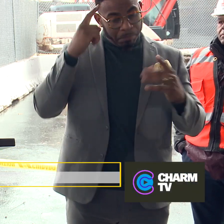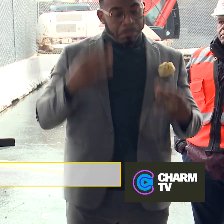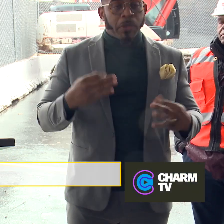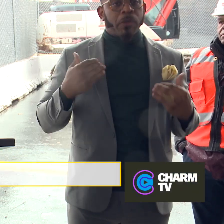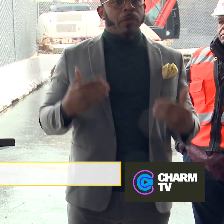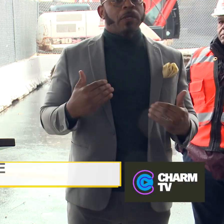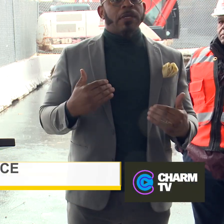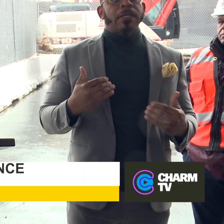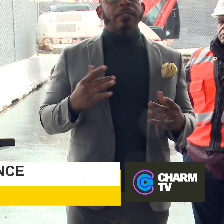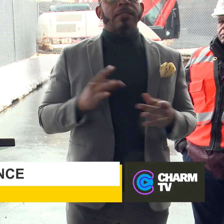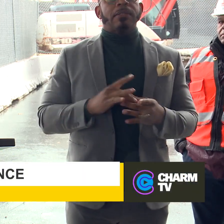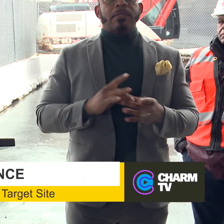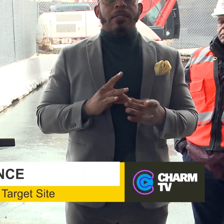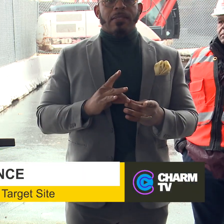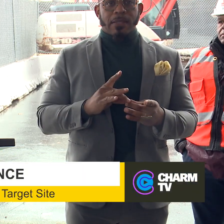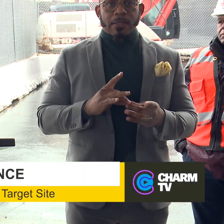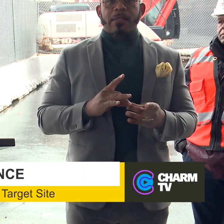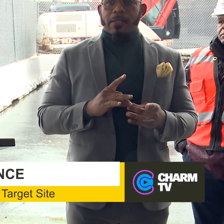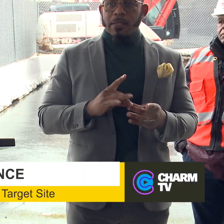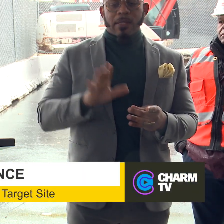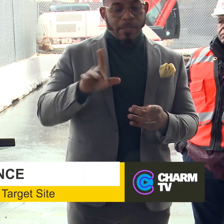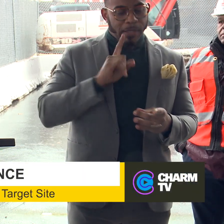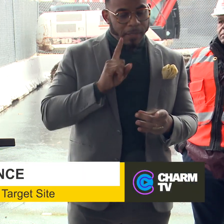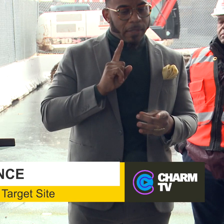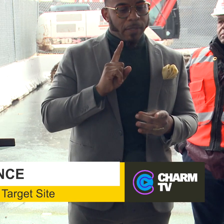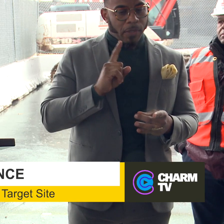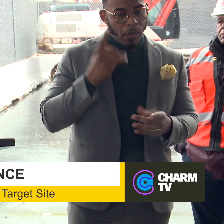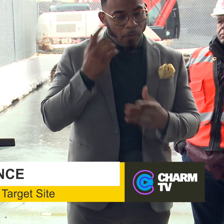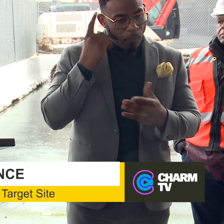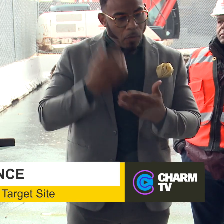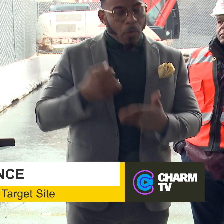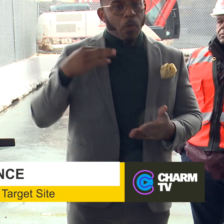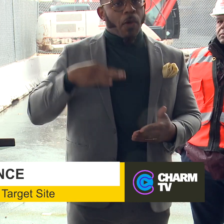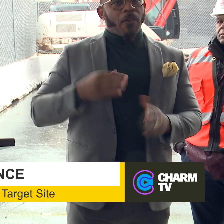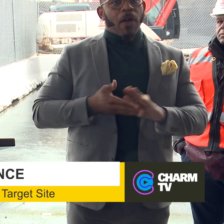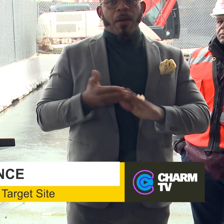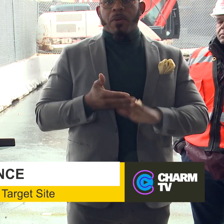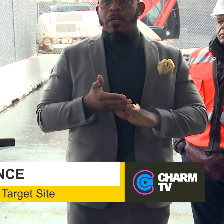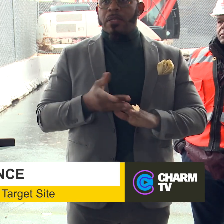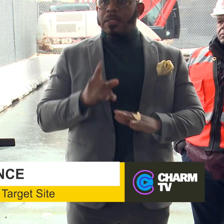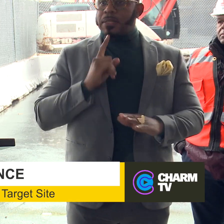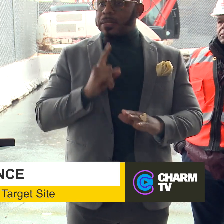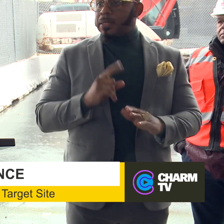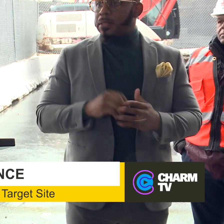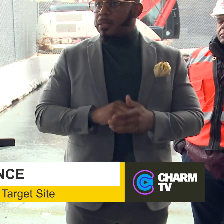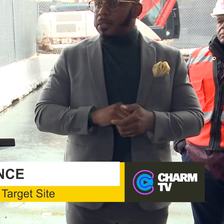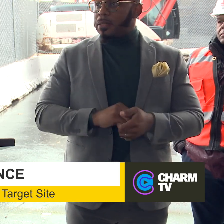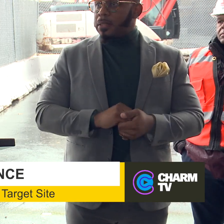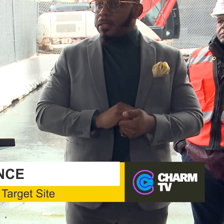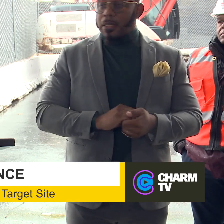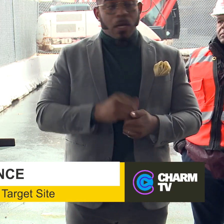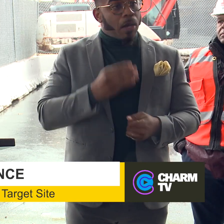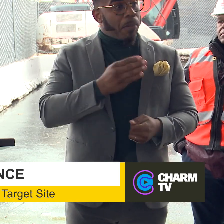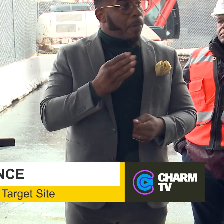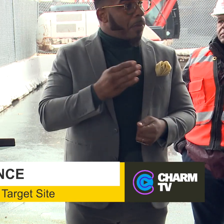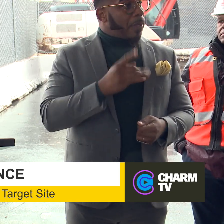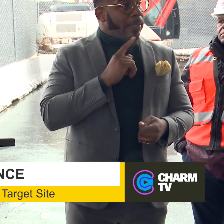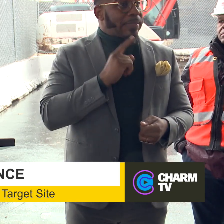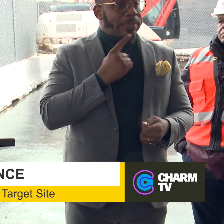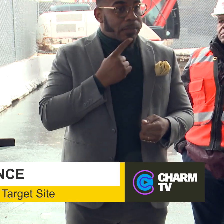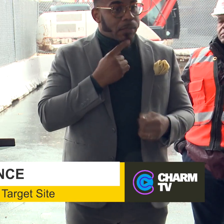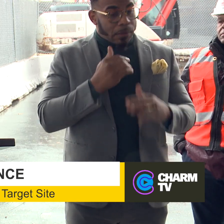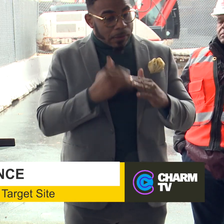unapologetically and says that his is a for-profit operation. He says that Baltimore is